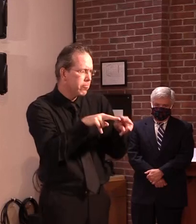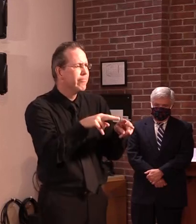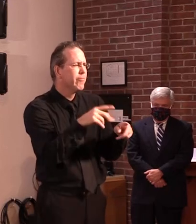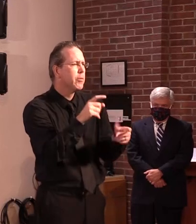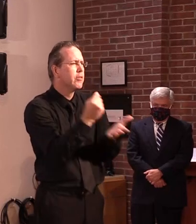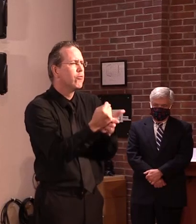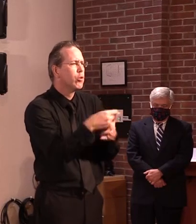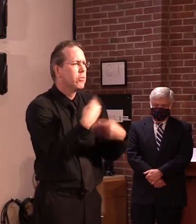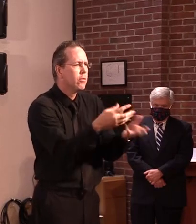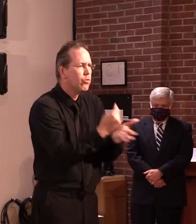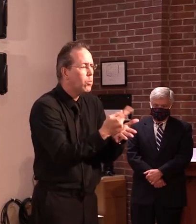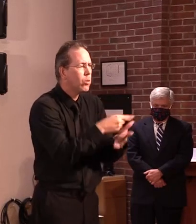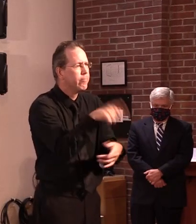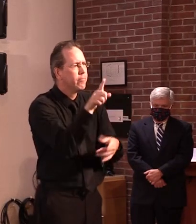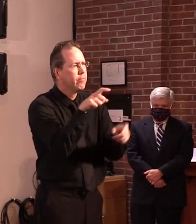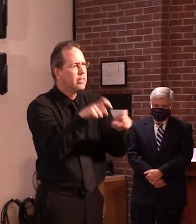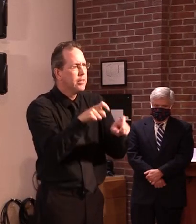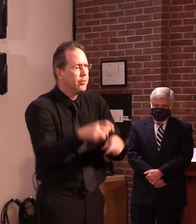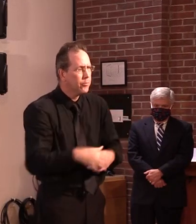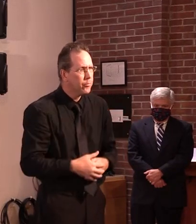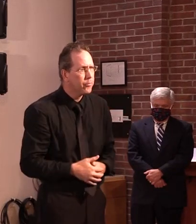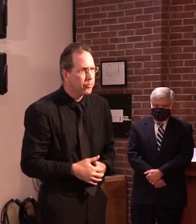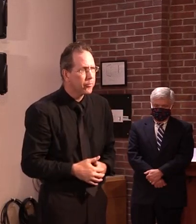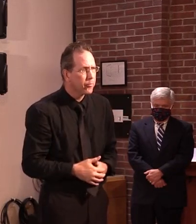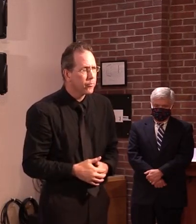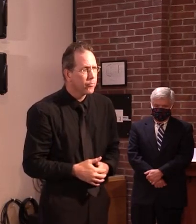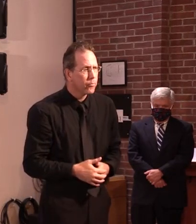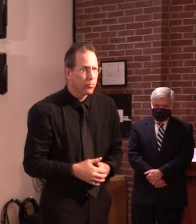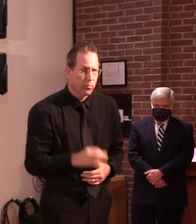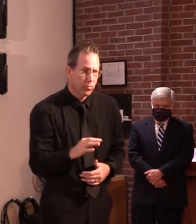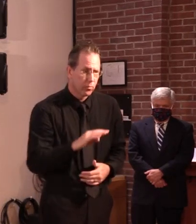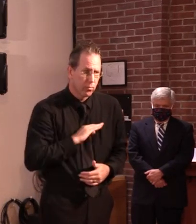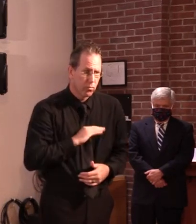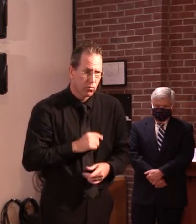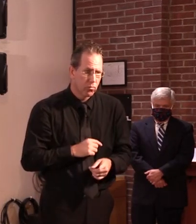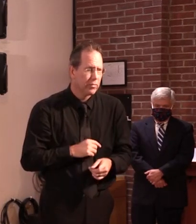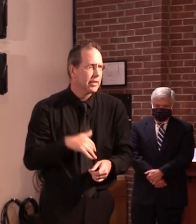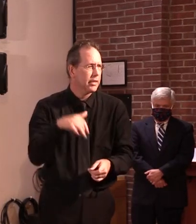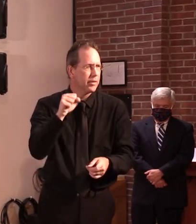Did I answer everything? You did. Thank you very much.